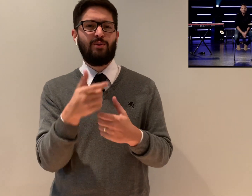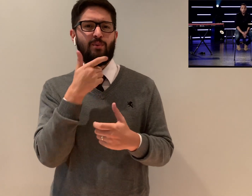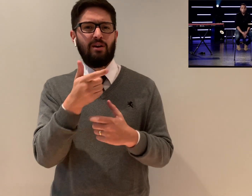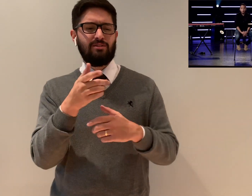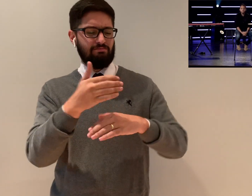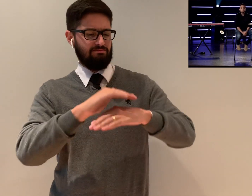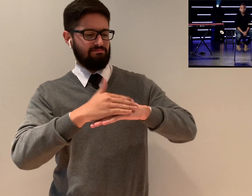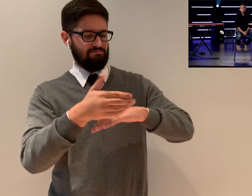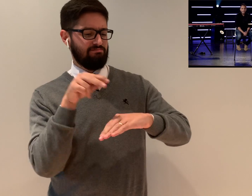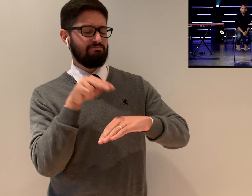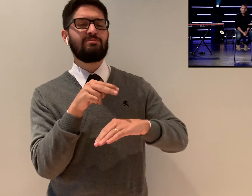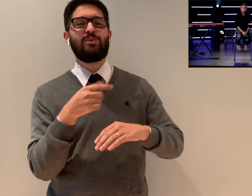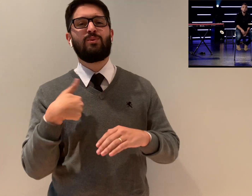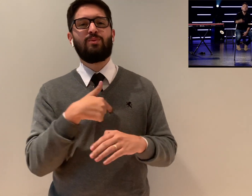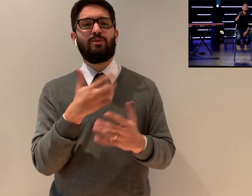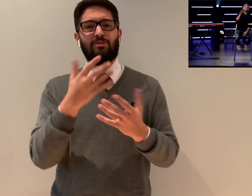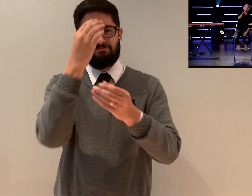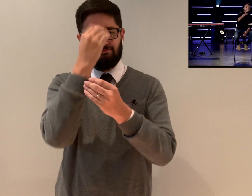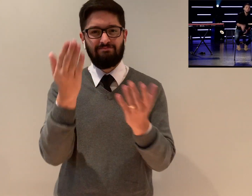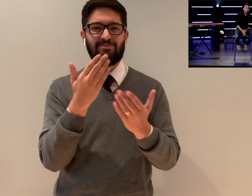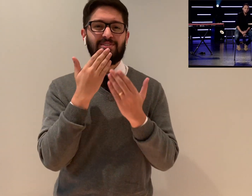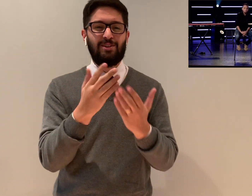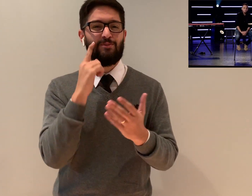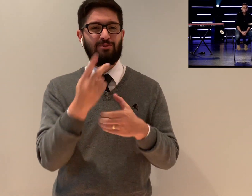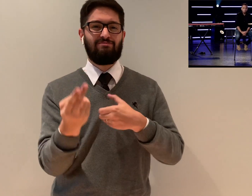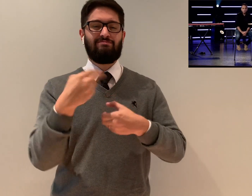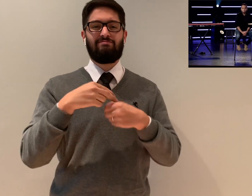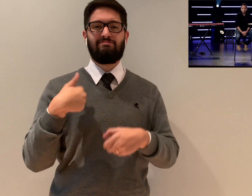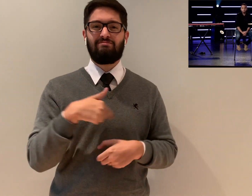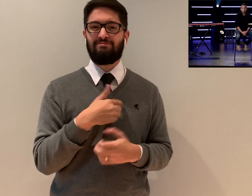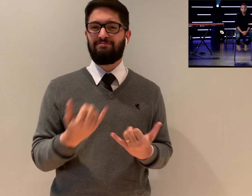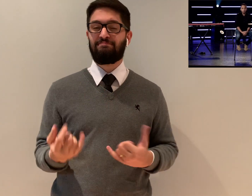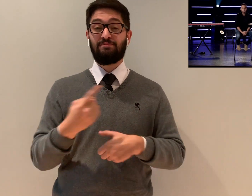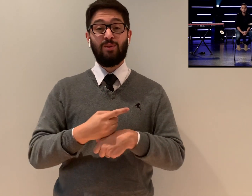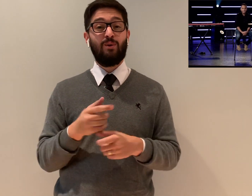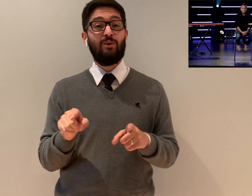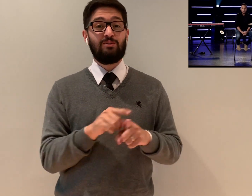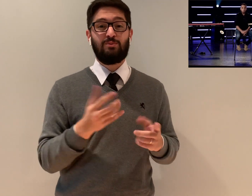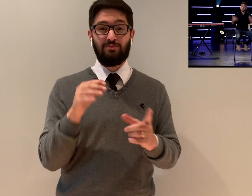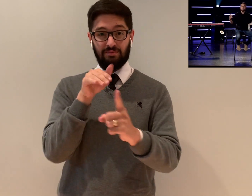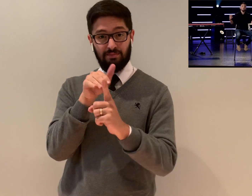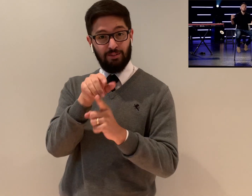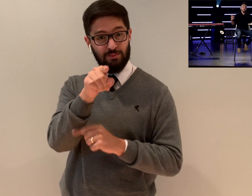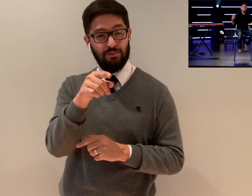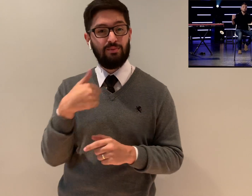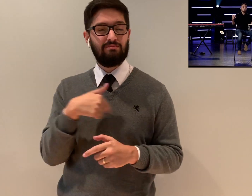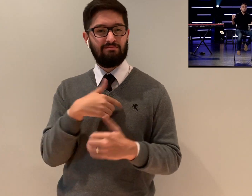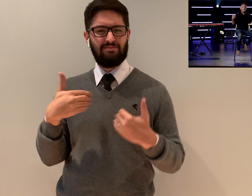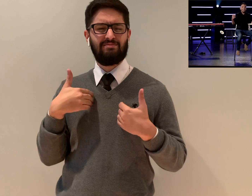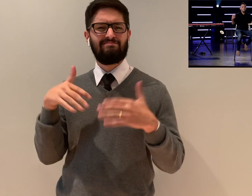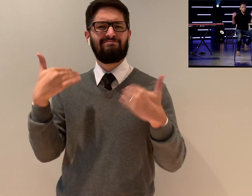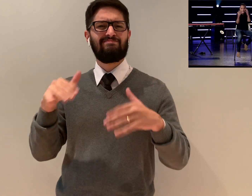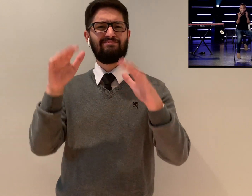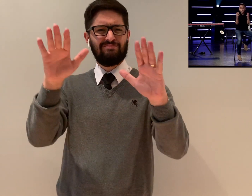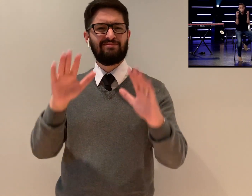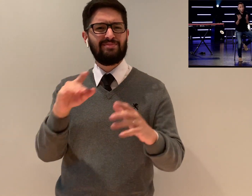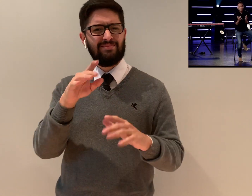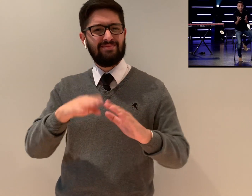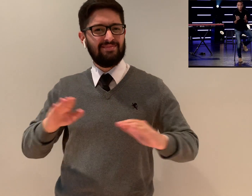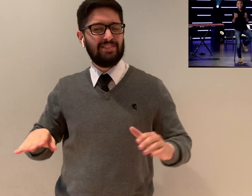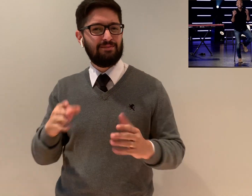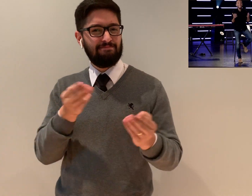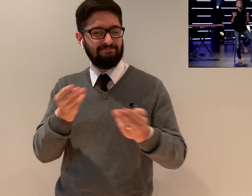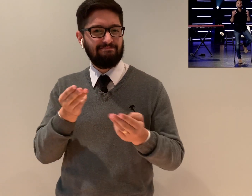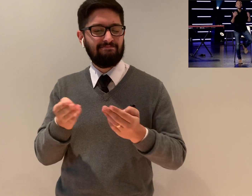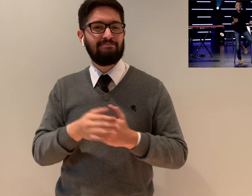office watching from your laptop, we want to say thank you for being a part of our experience today. We also want to remind you that we have an